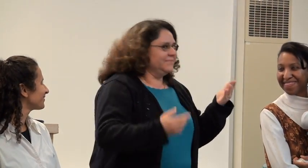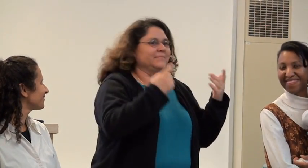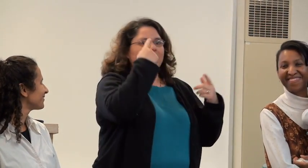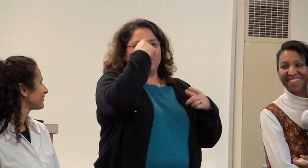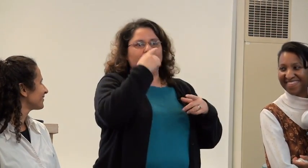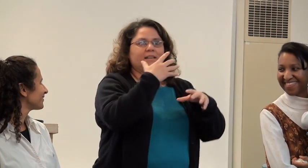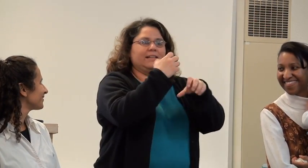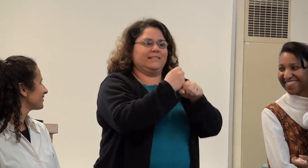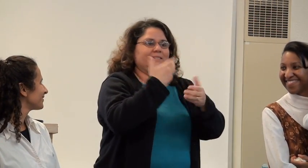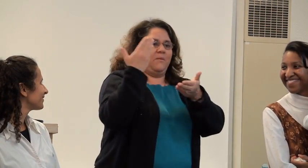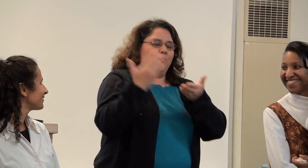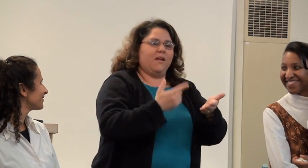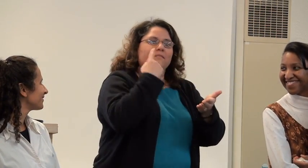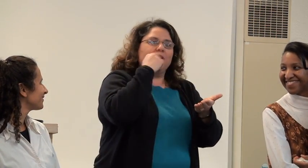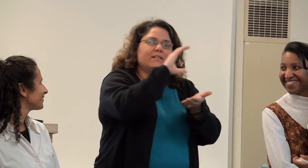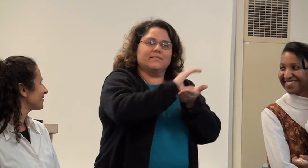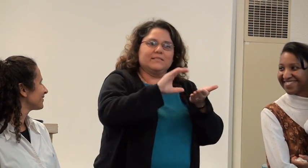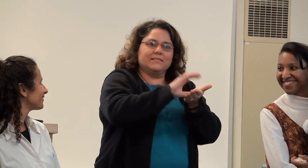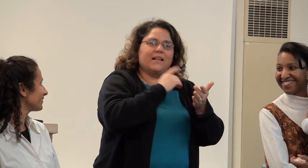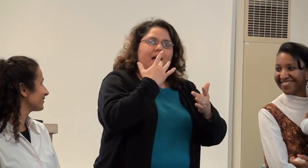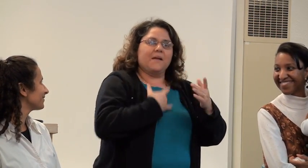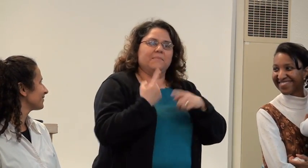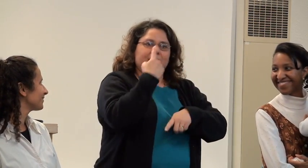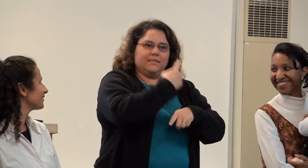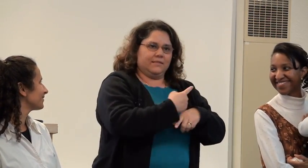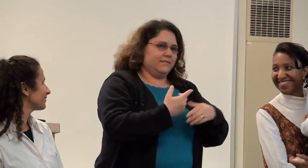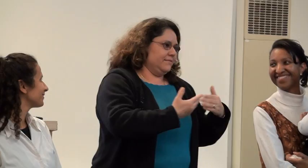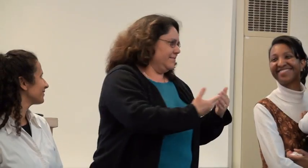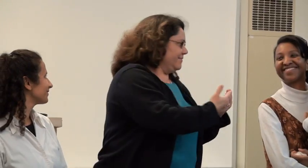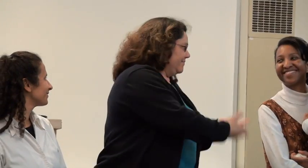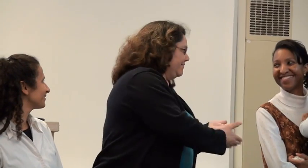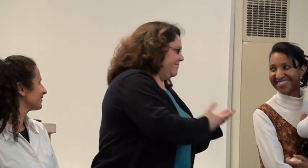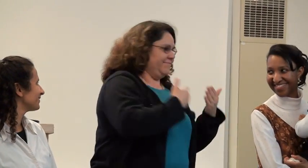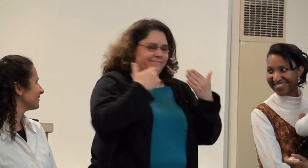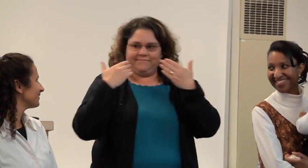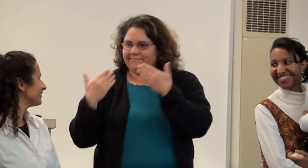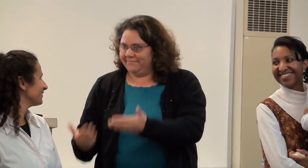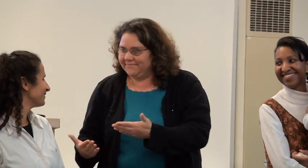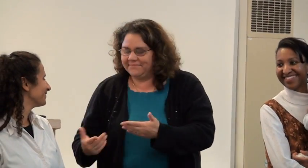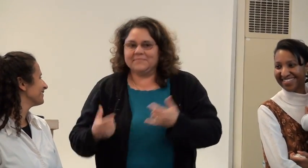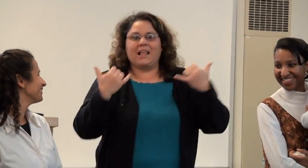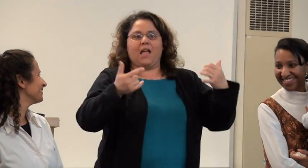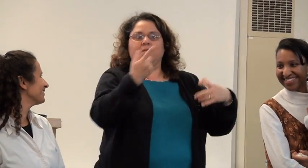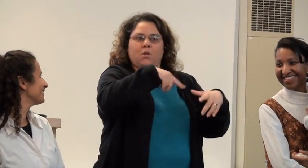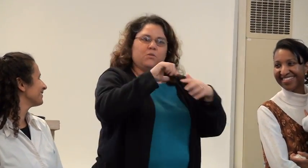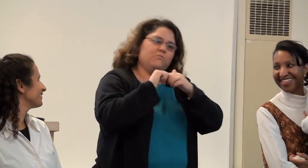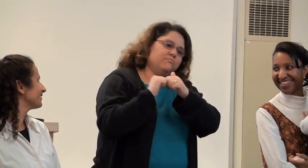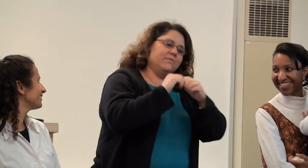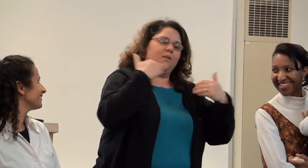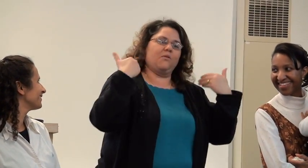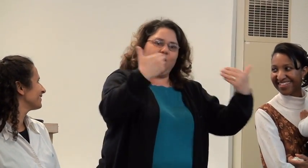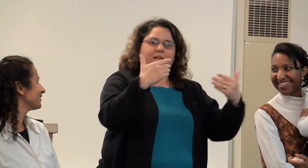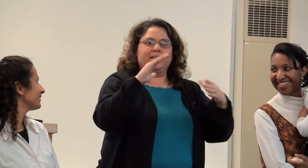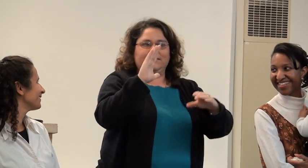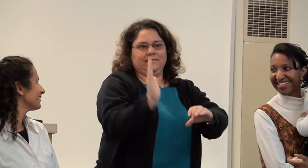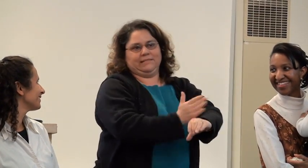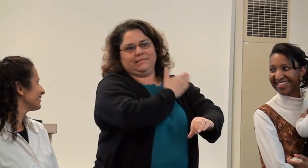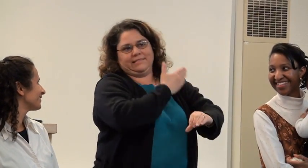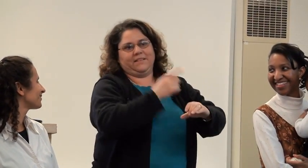Here we have, I brought some cake, a little late happy birthday for you two girls, and we want to go ahead